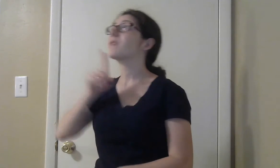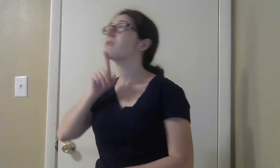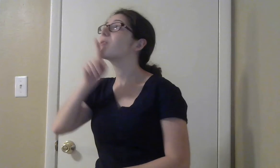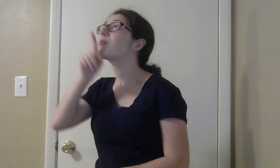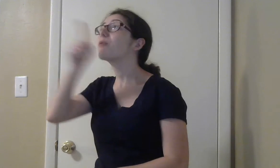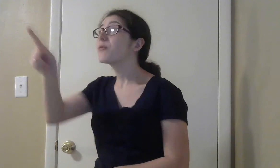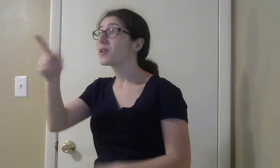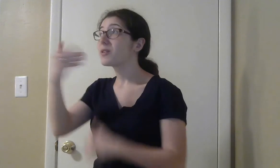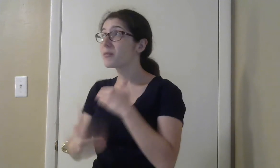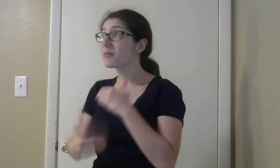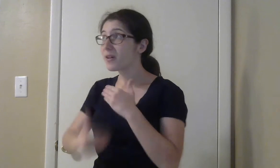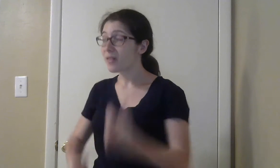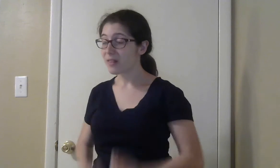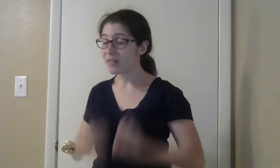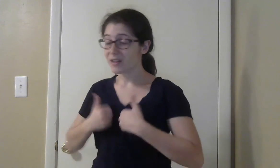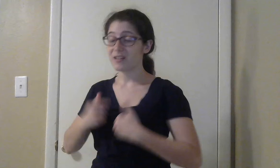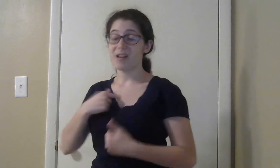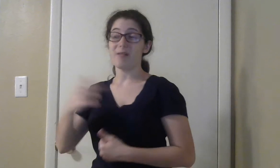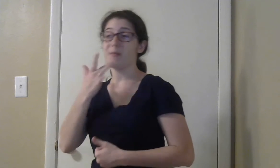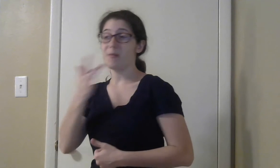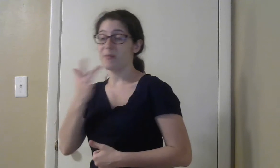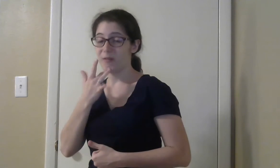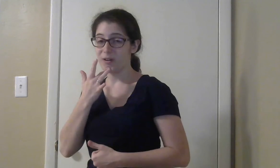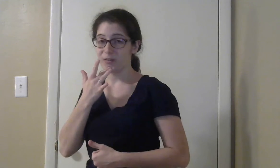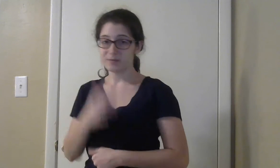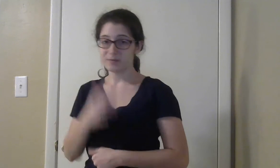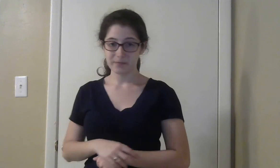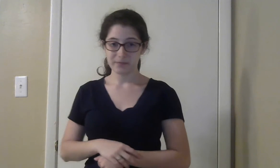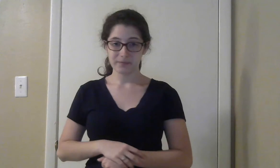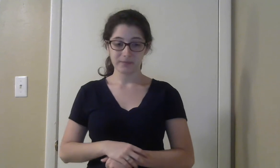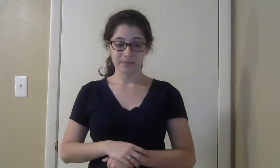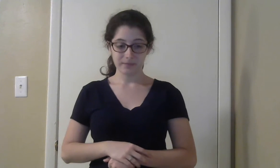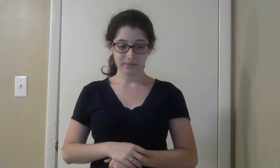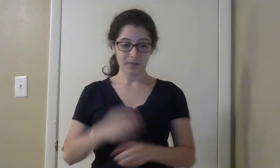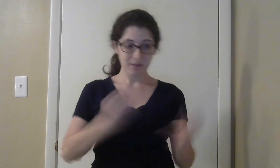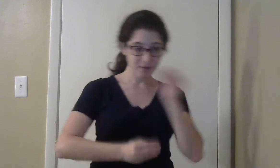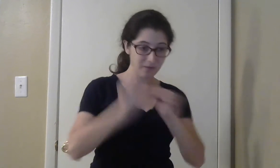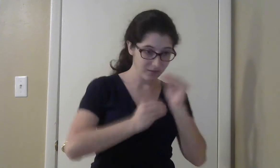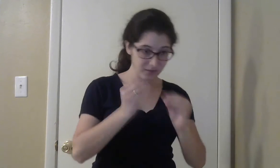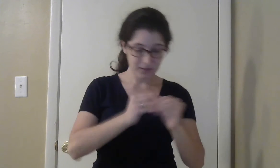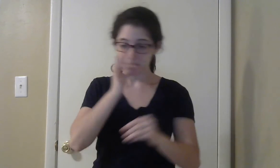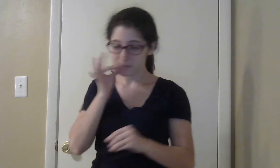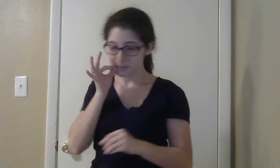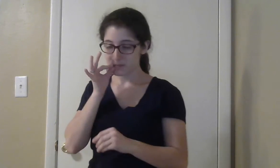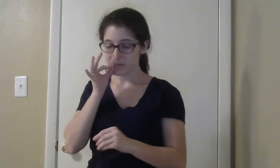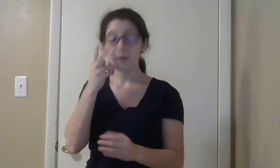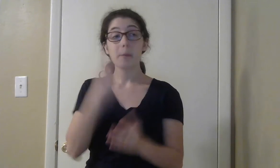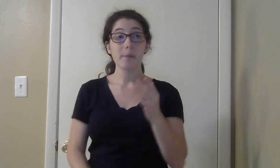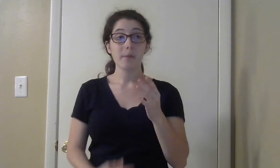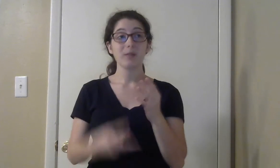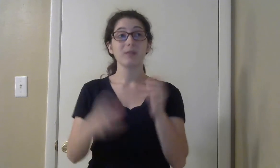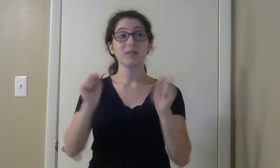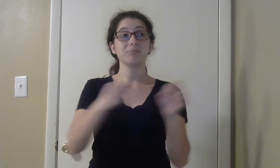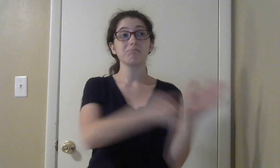and fasting are worship for the Christian. Both magnify Christ, and of course, both have